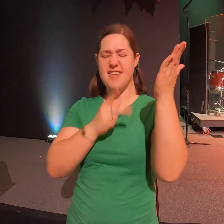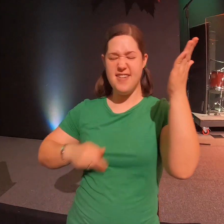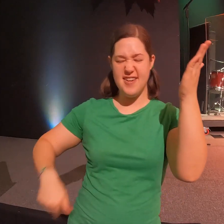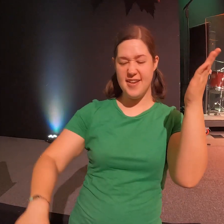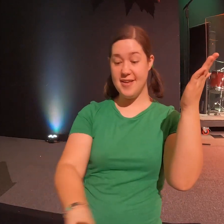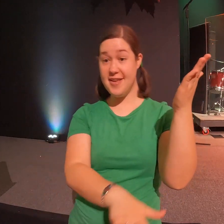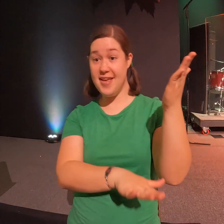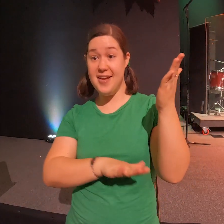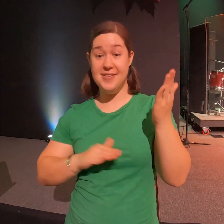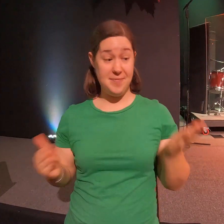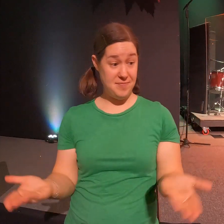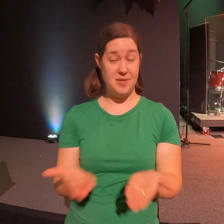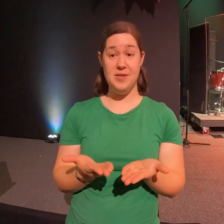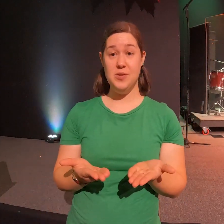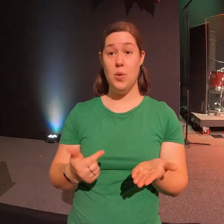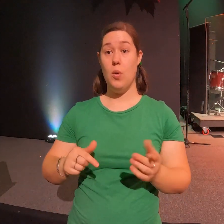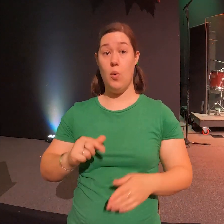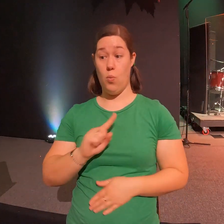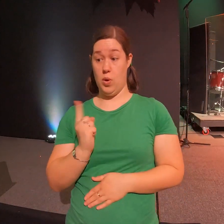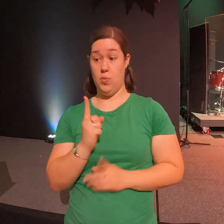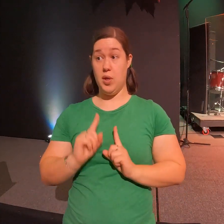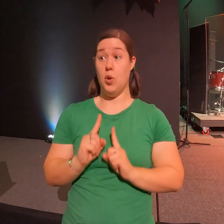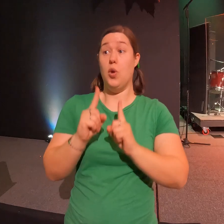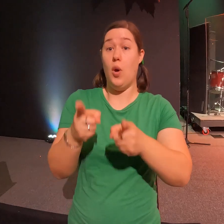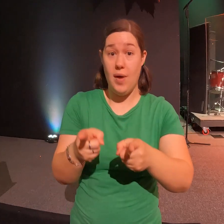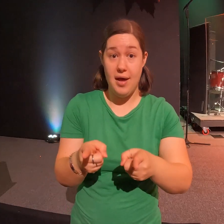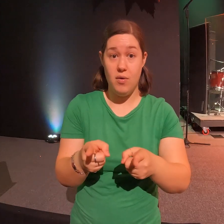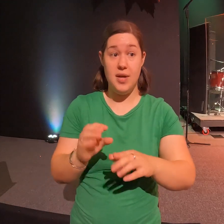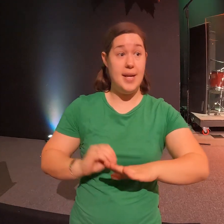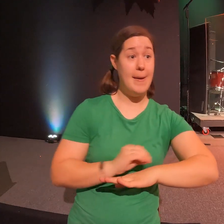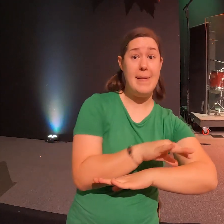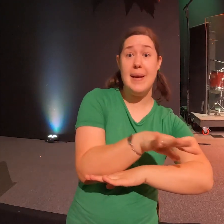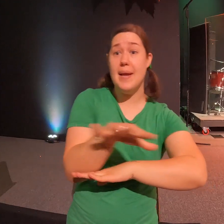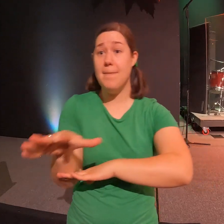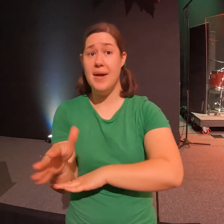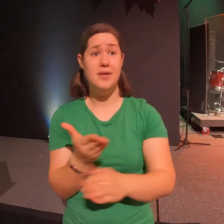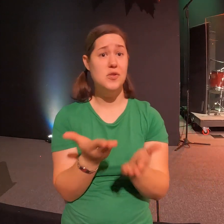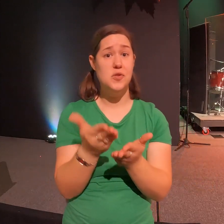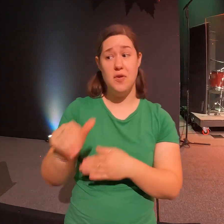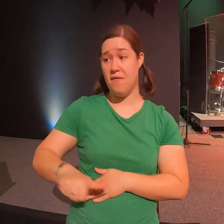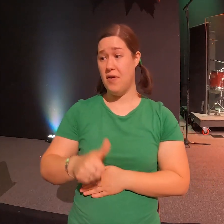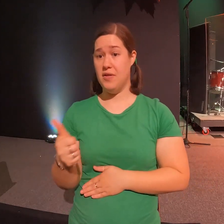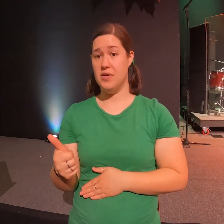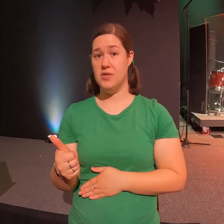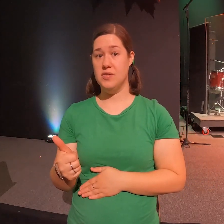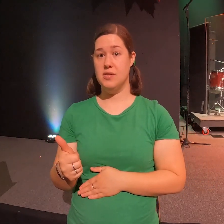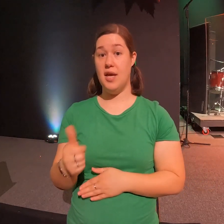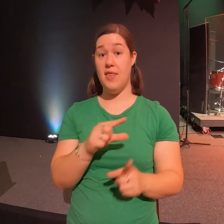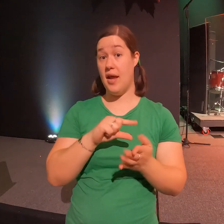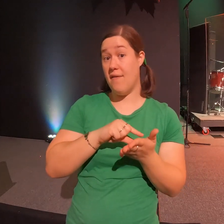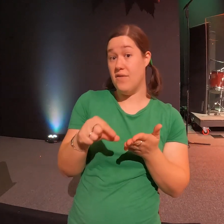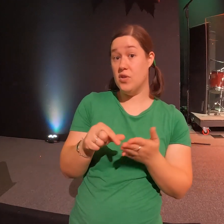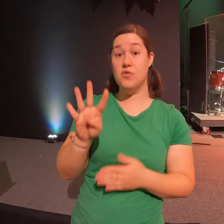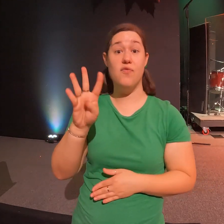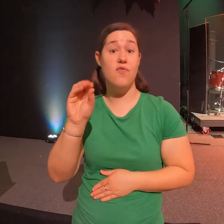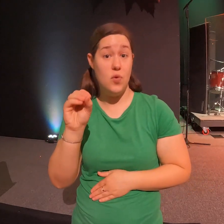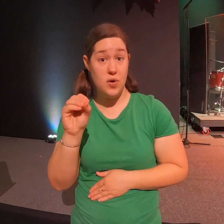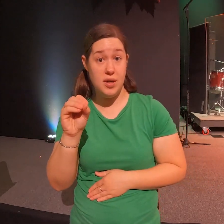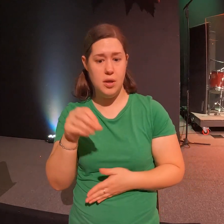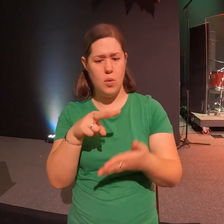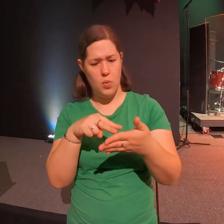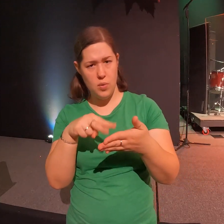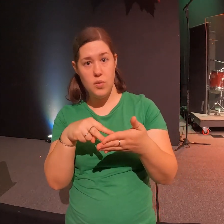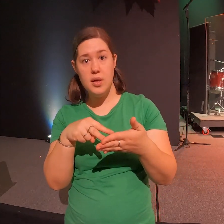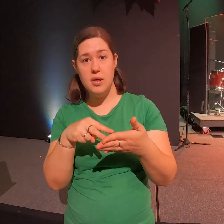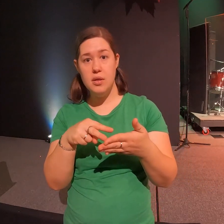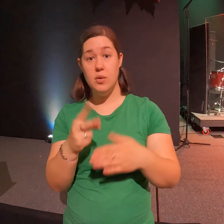kingdom impact by serving others." And it's by verse 40, when we look at it, it says we learn that in order